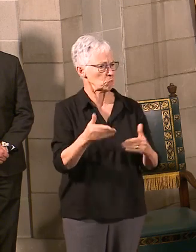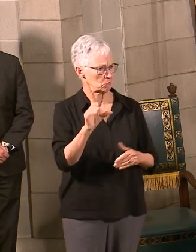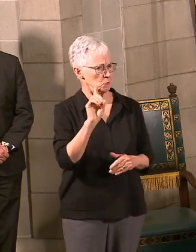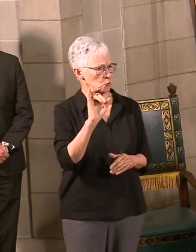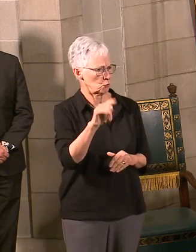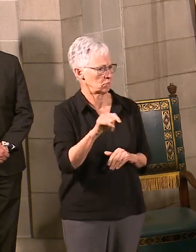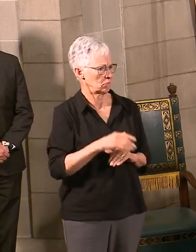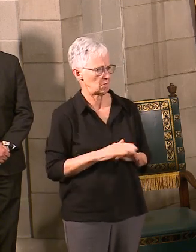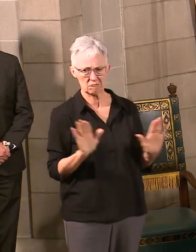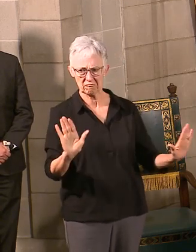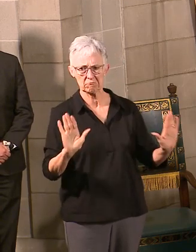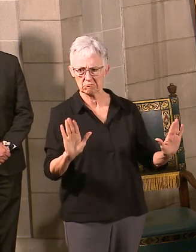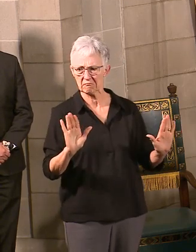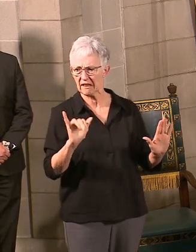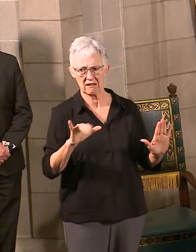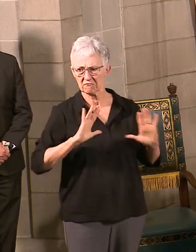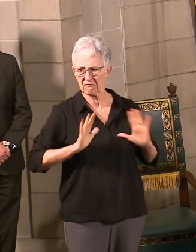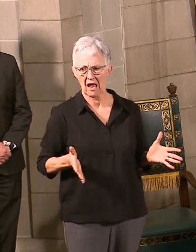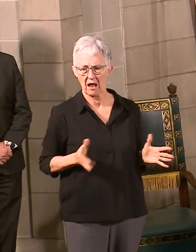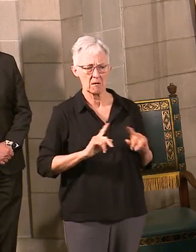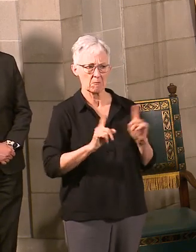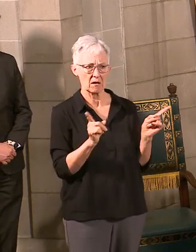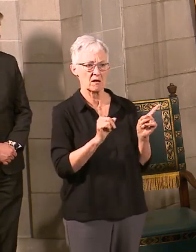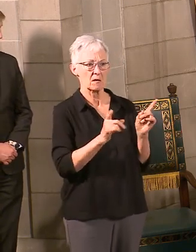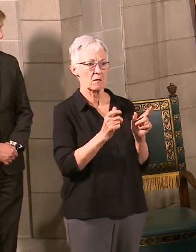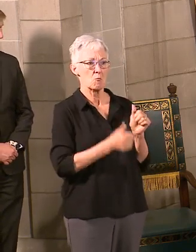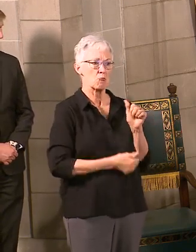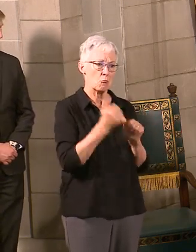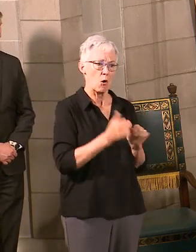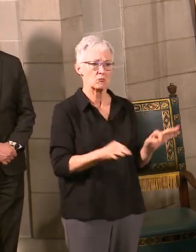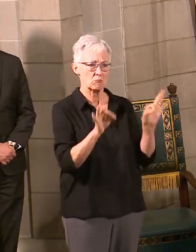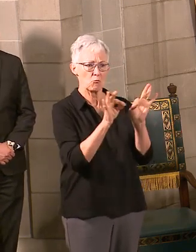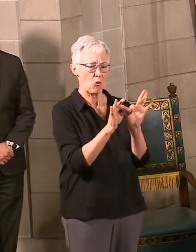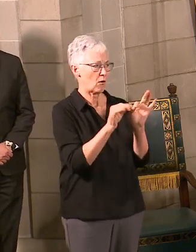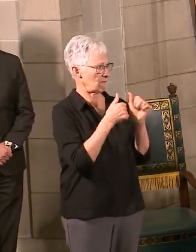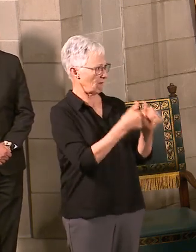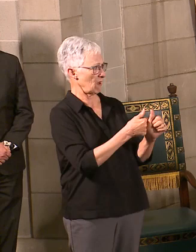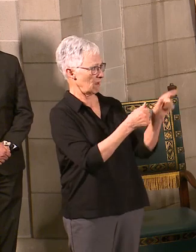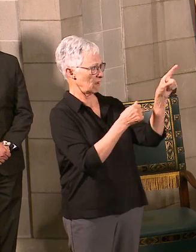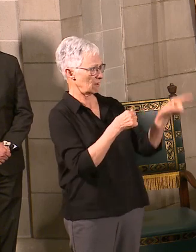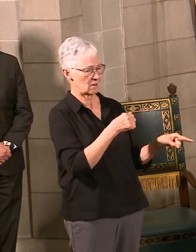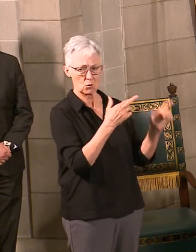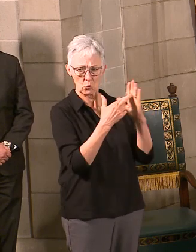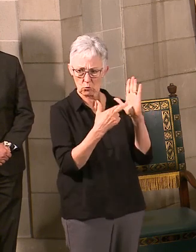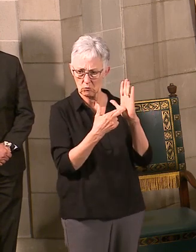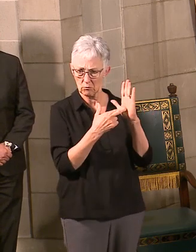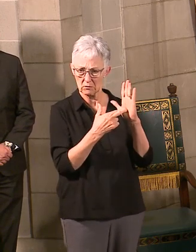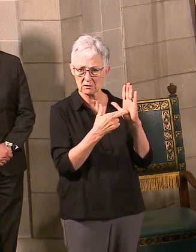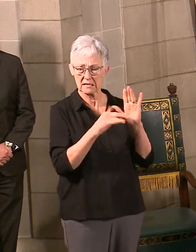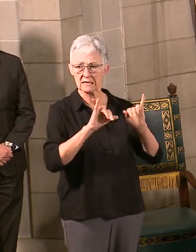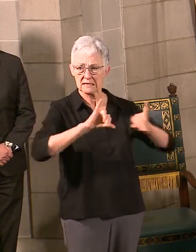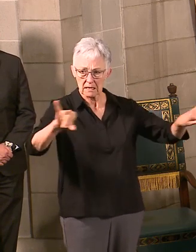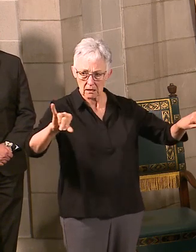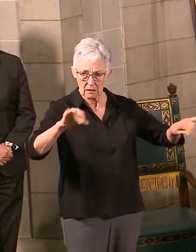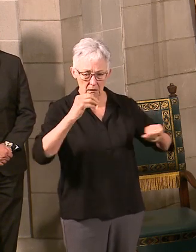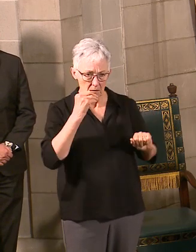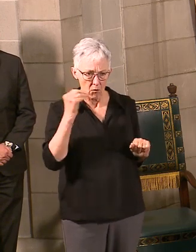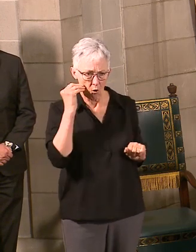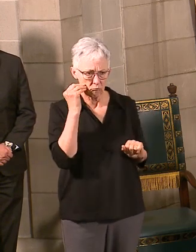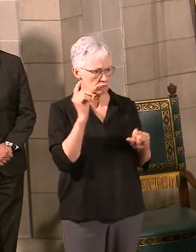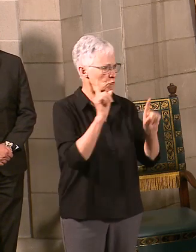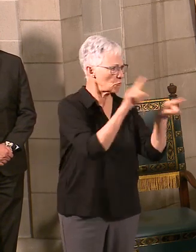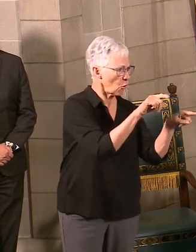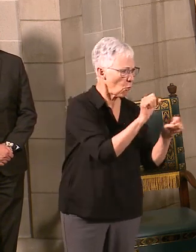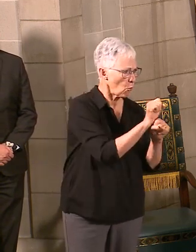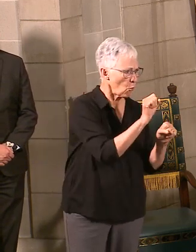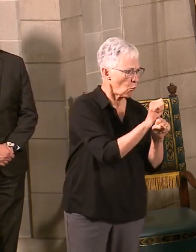But it starts with these 6 rules. Stay home. Work. We want people to go to work. It's important that people go to work. But if you can work